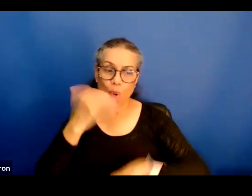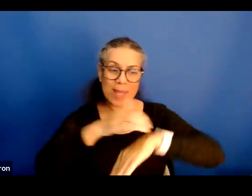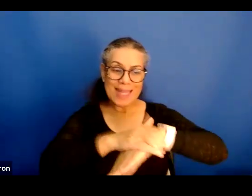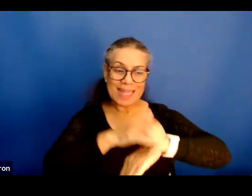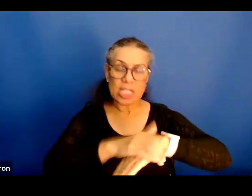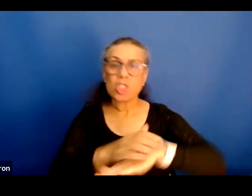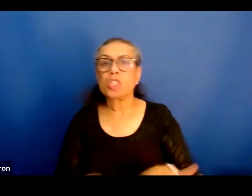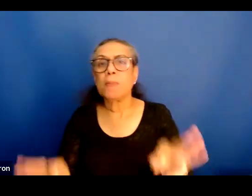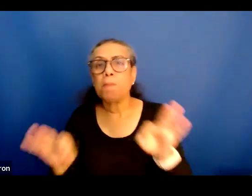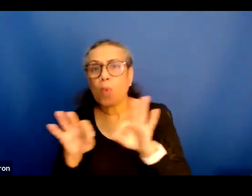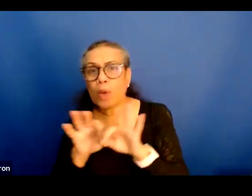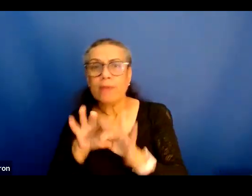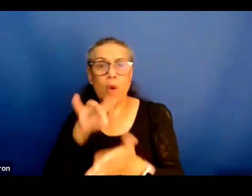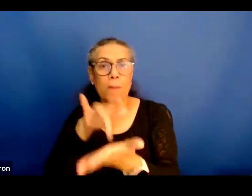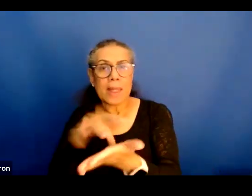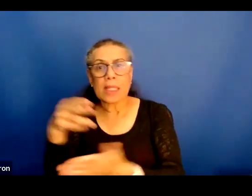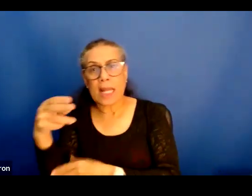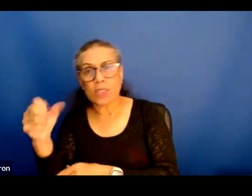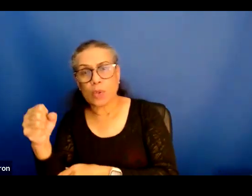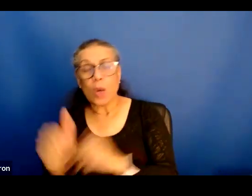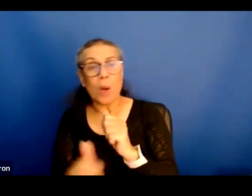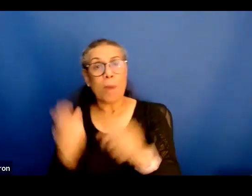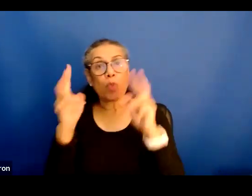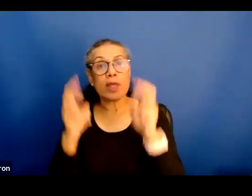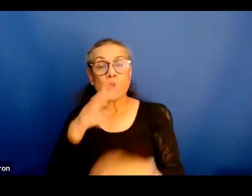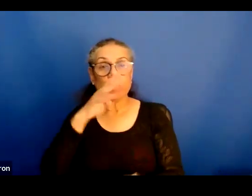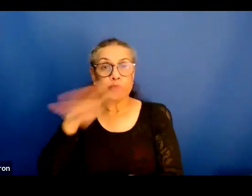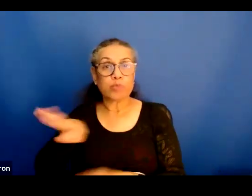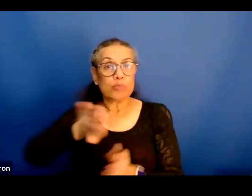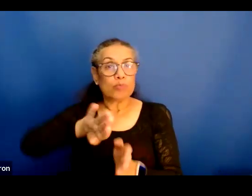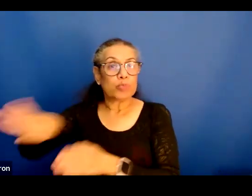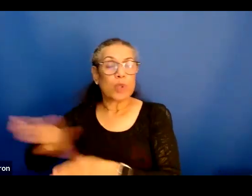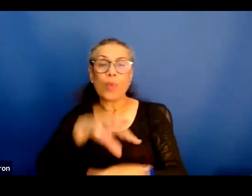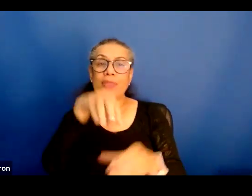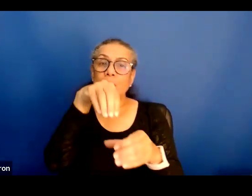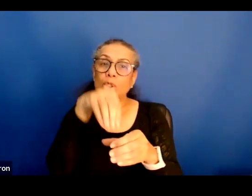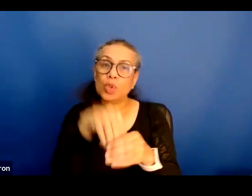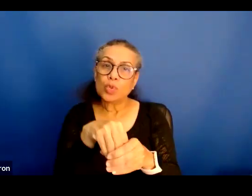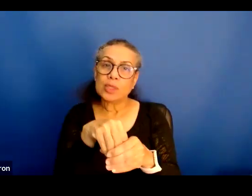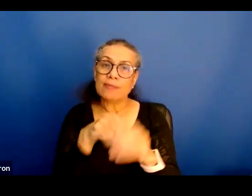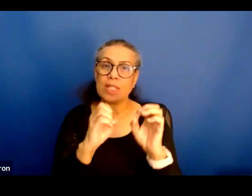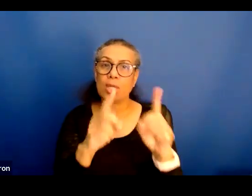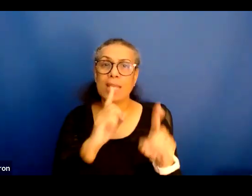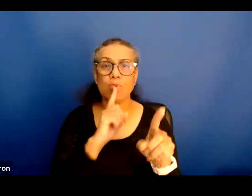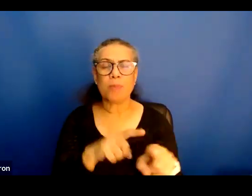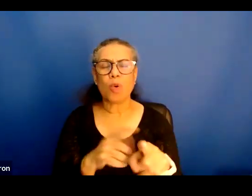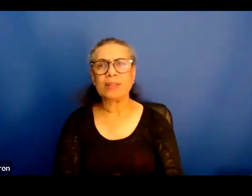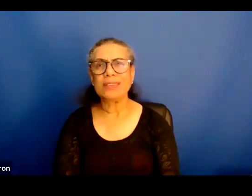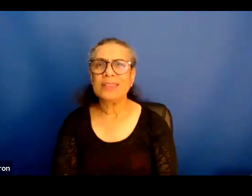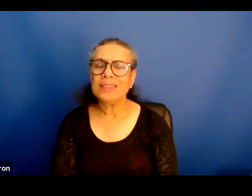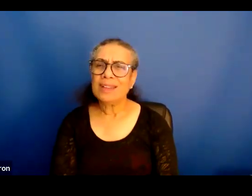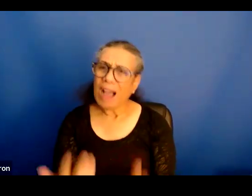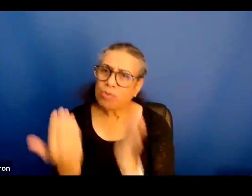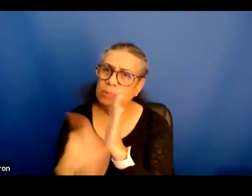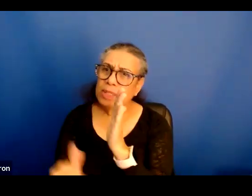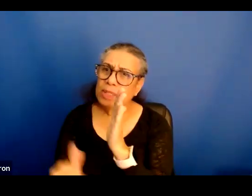is essential. Both of these issues seem to be ignored in the Inclusive Education Report. I hate to keep repeating the data, but